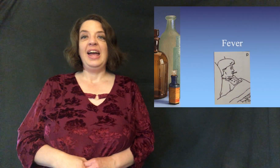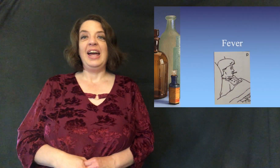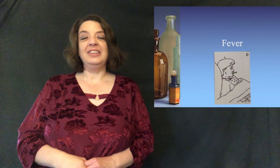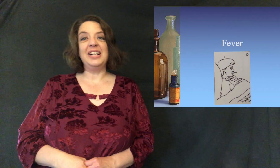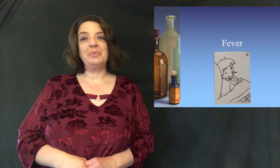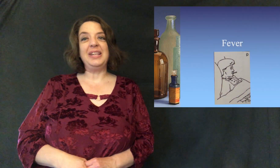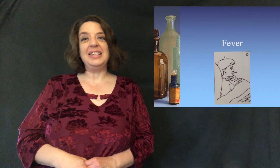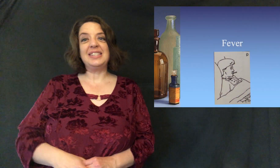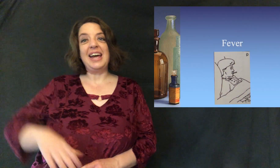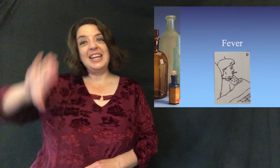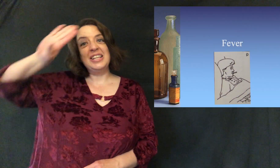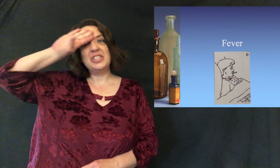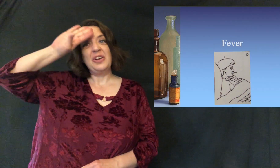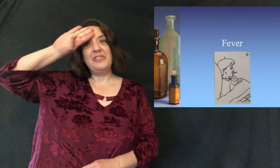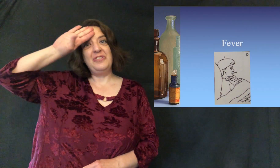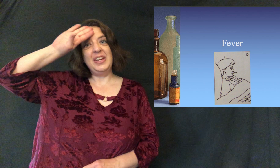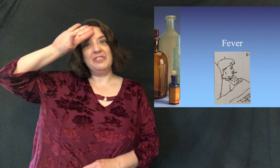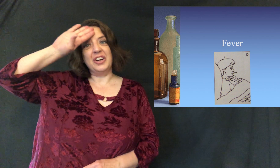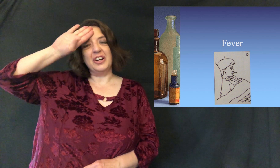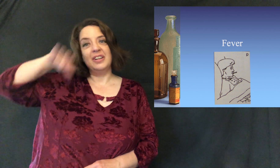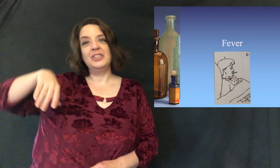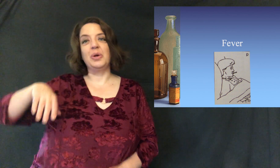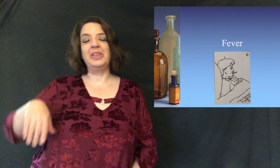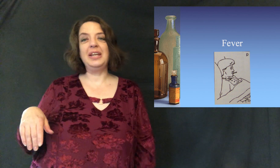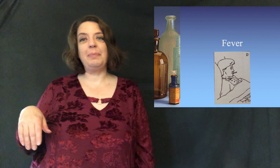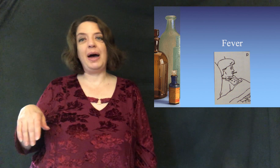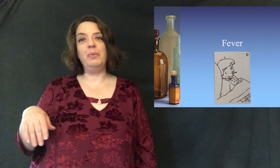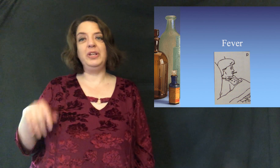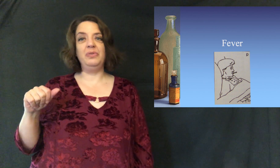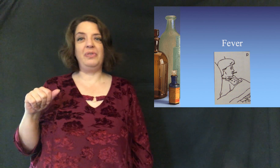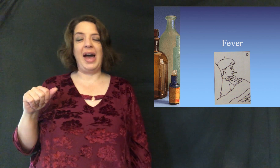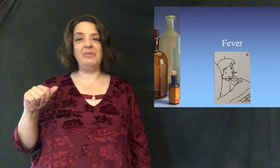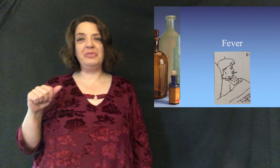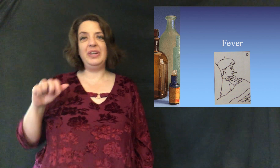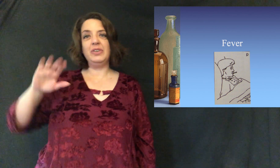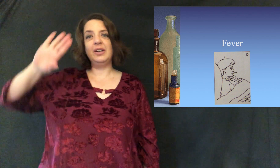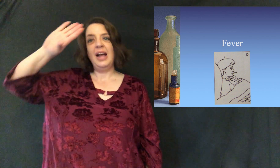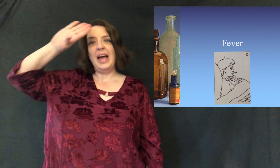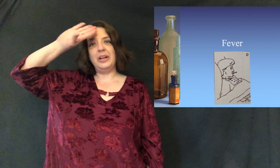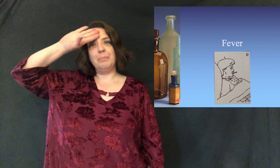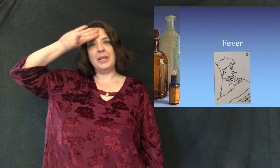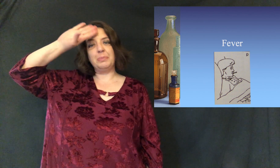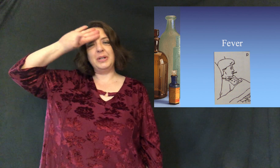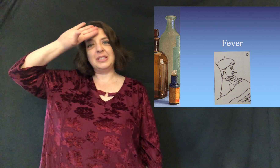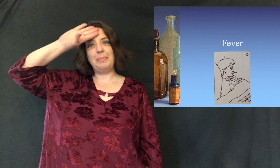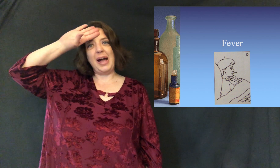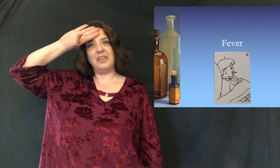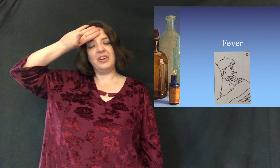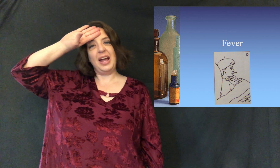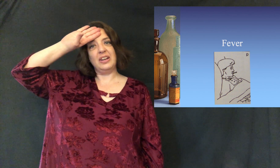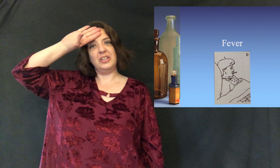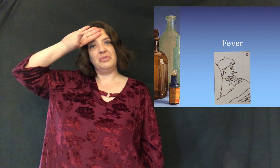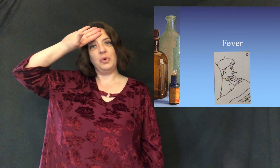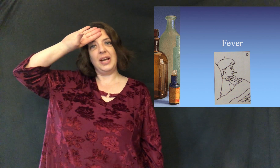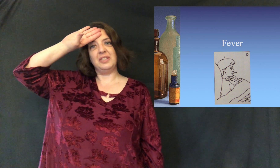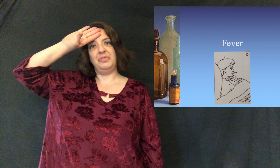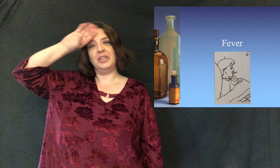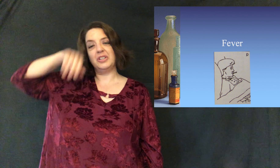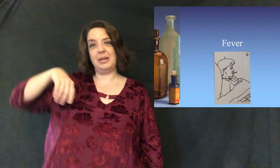And the last one in this set is fever. So think about when you have a fever and your mother puts the back of her hand on your forehead to feel your